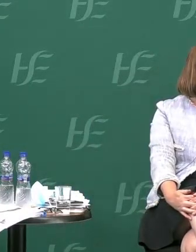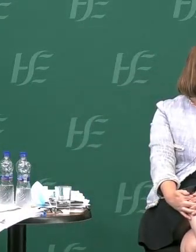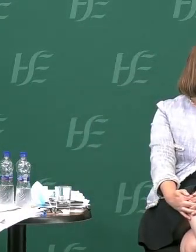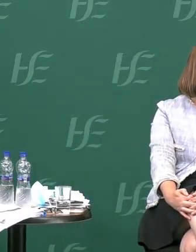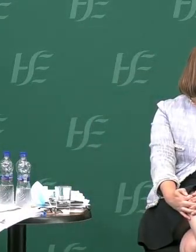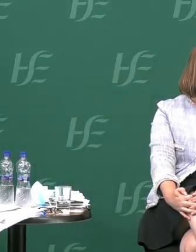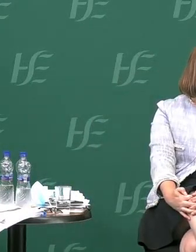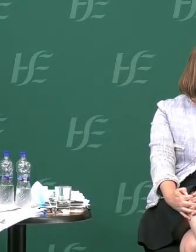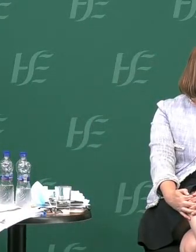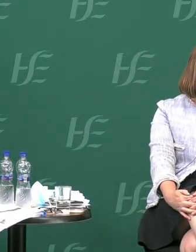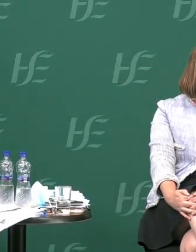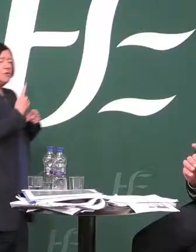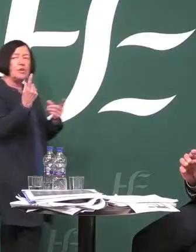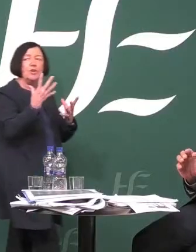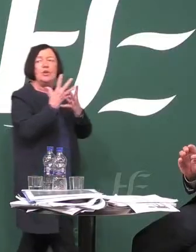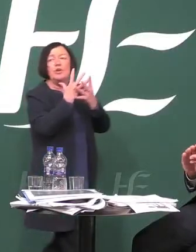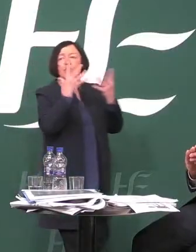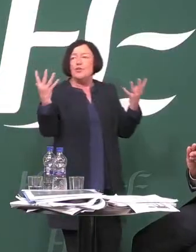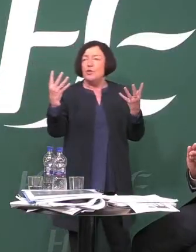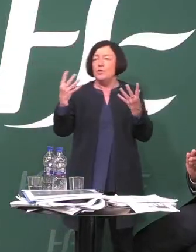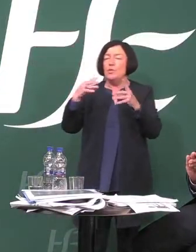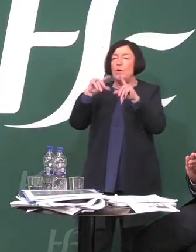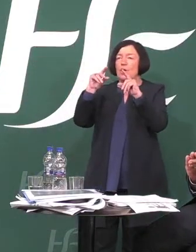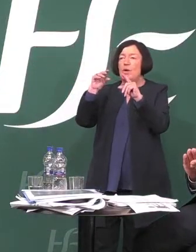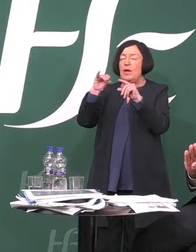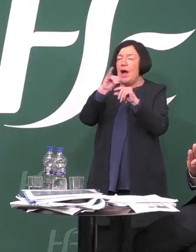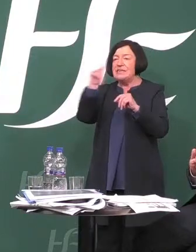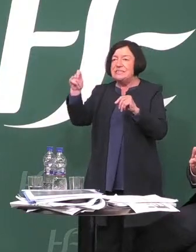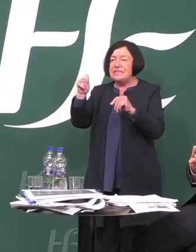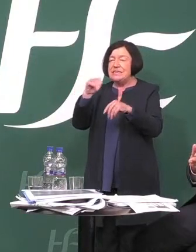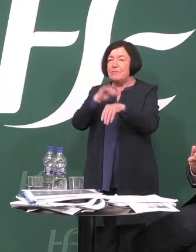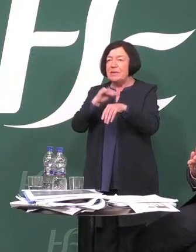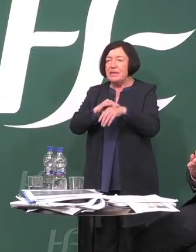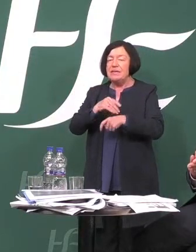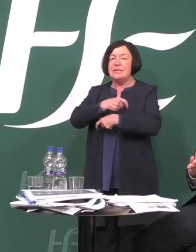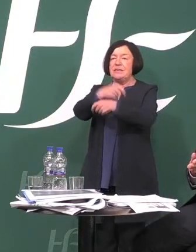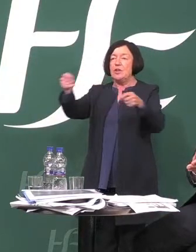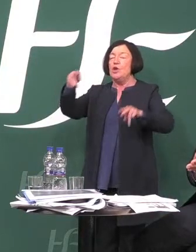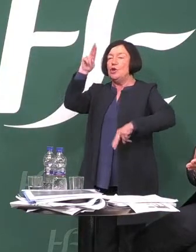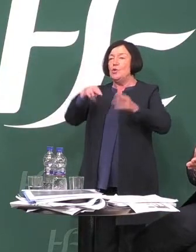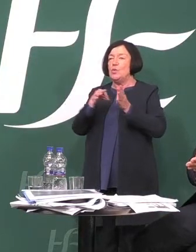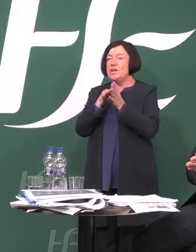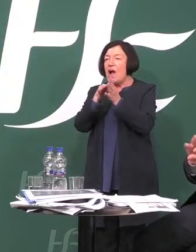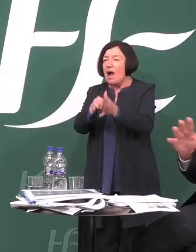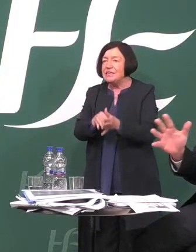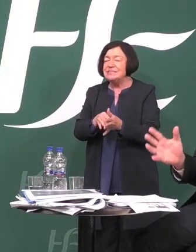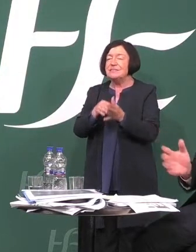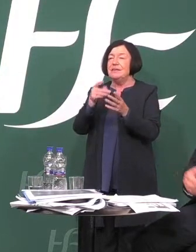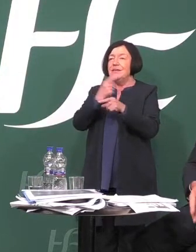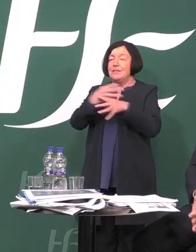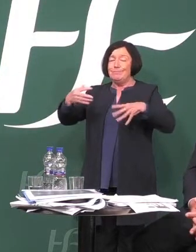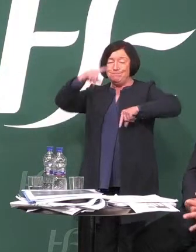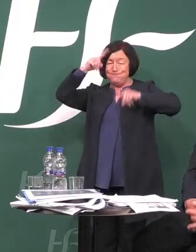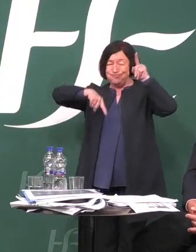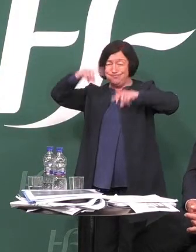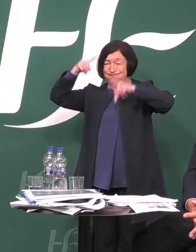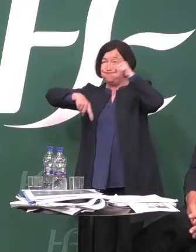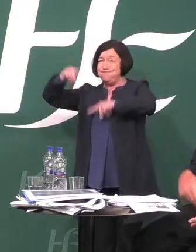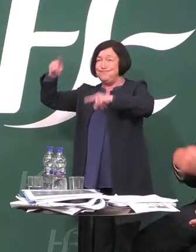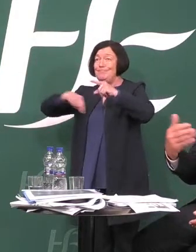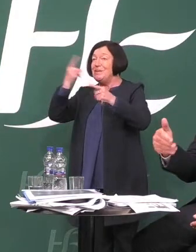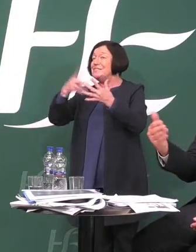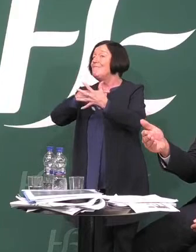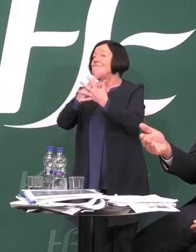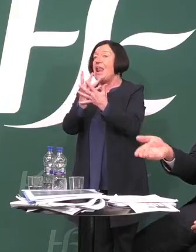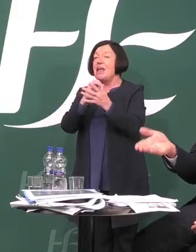There's huge IT implications, logistic implications, distribution, new guidance, and so on. So there's a whole range of things that have to be developed